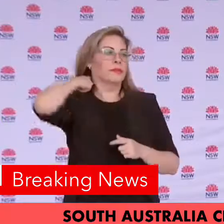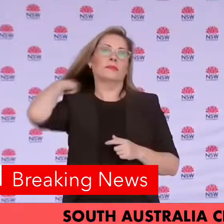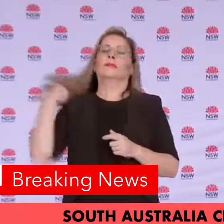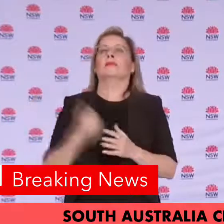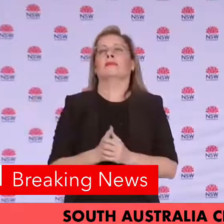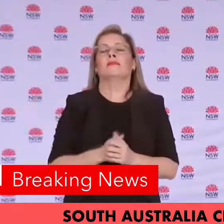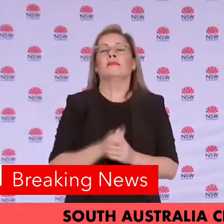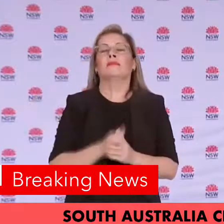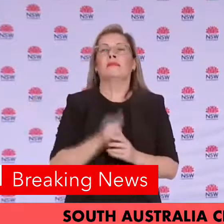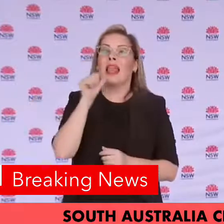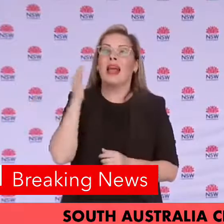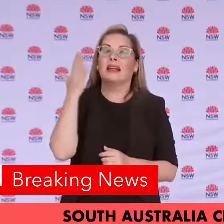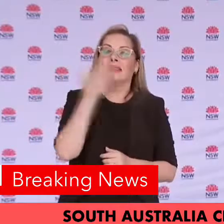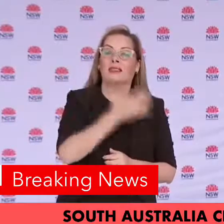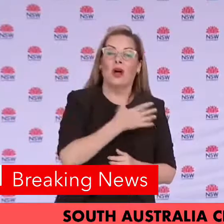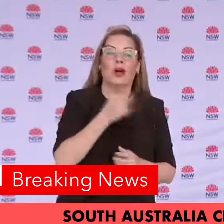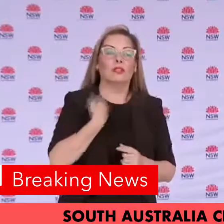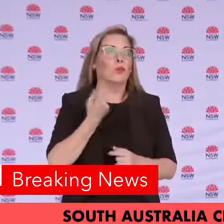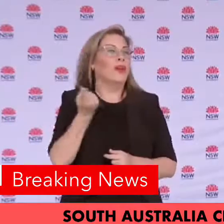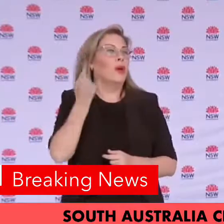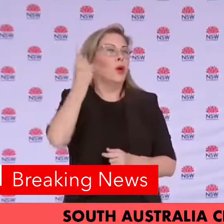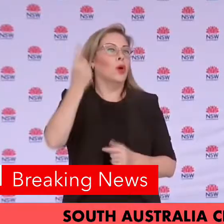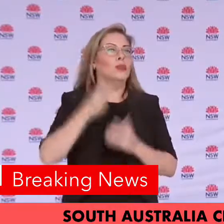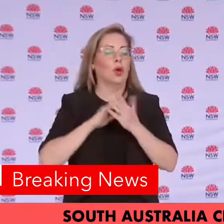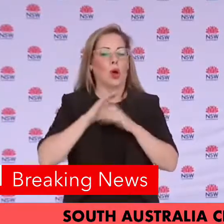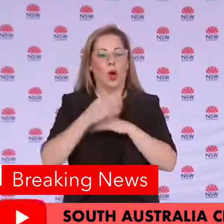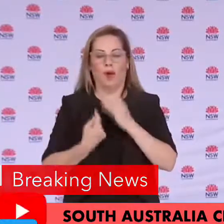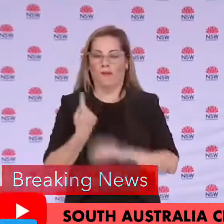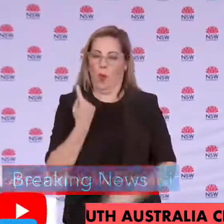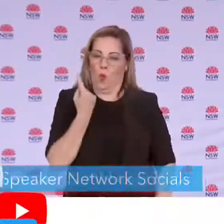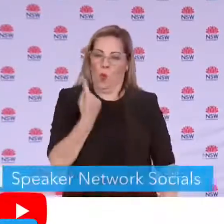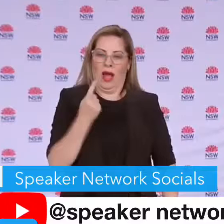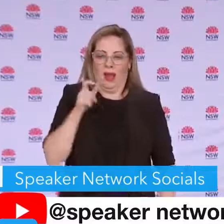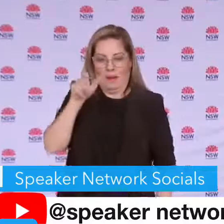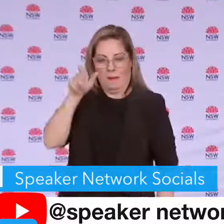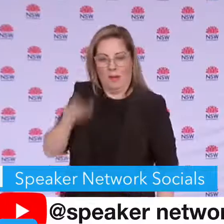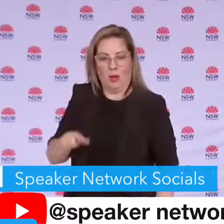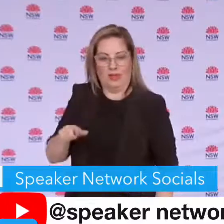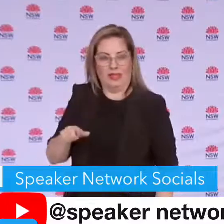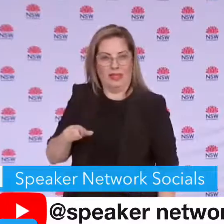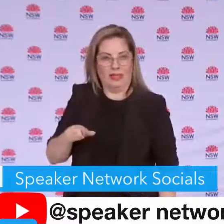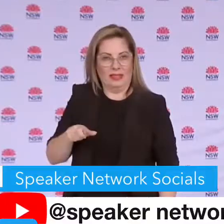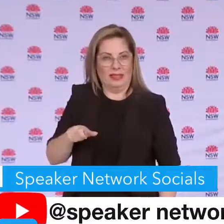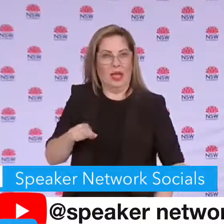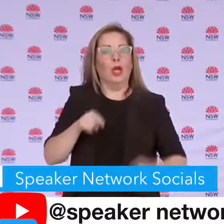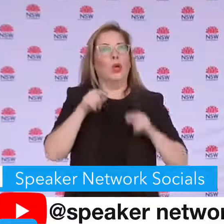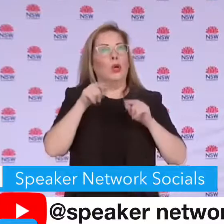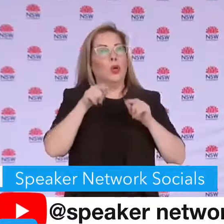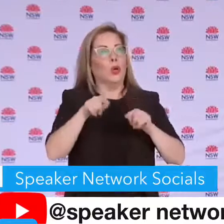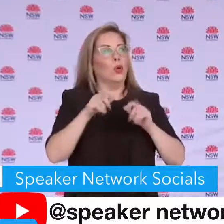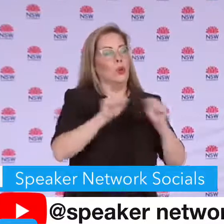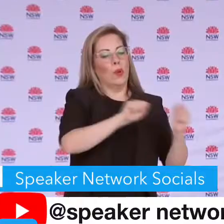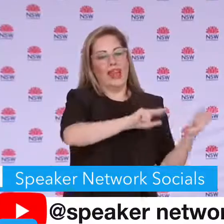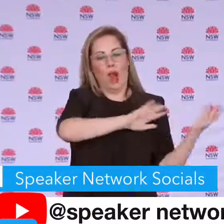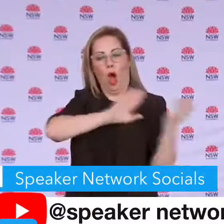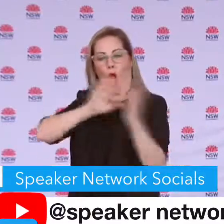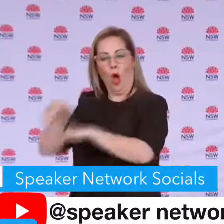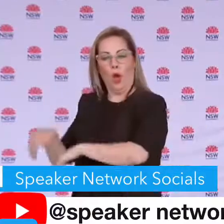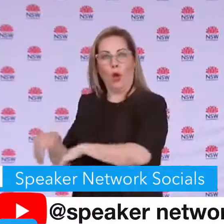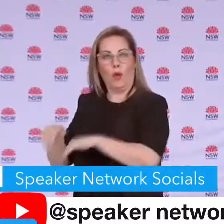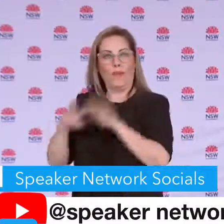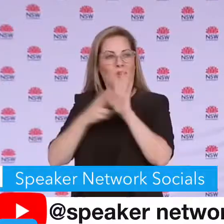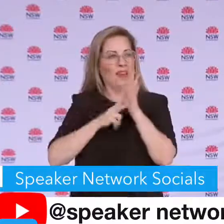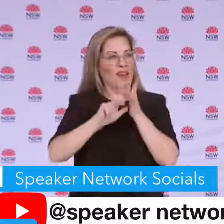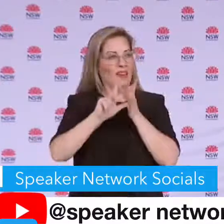to us last night a case in a returning Victorian resident. It's pleasing to see that case